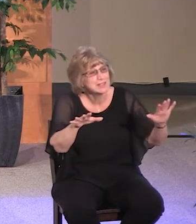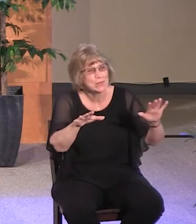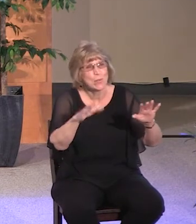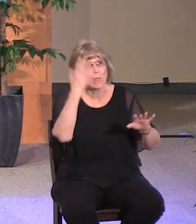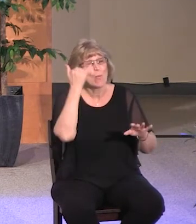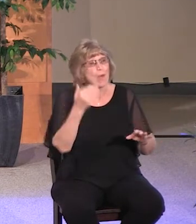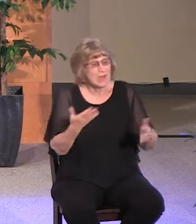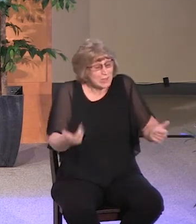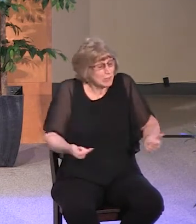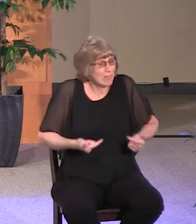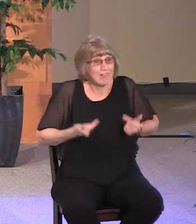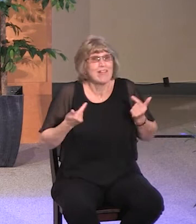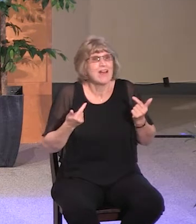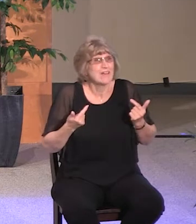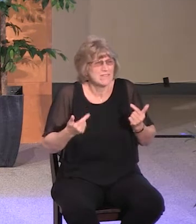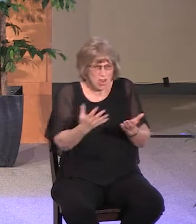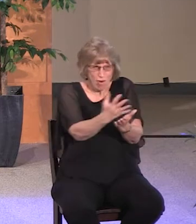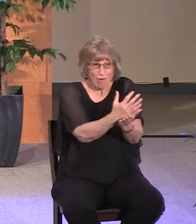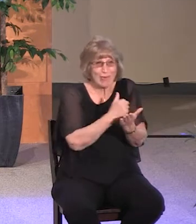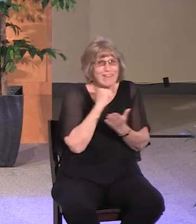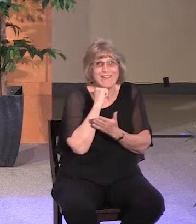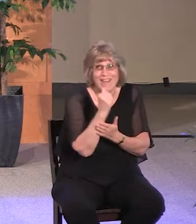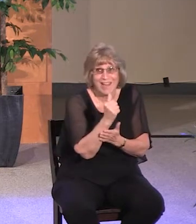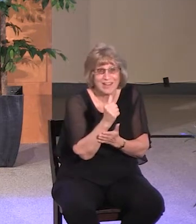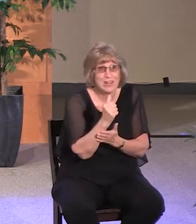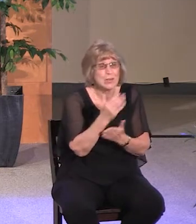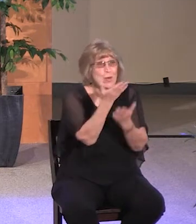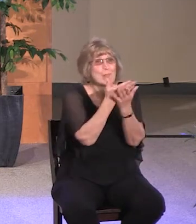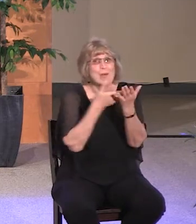you exist, just because you are part of the divine.